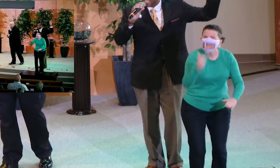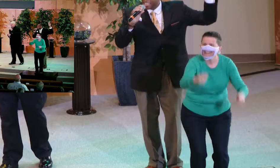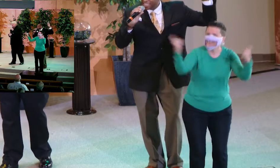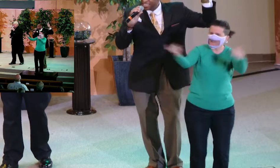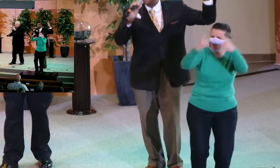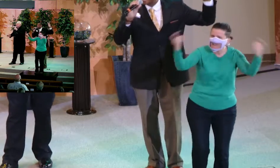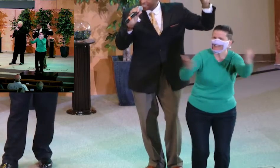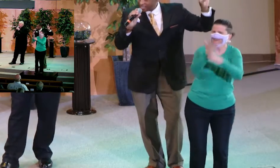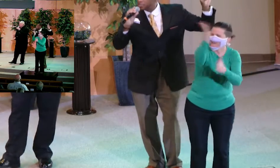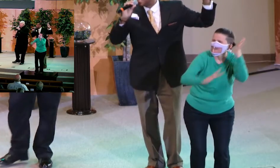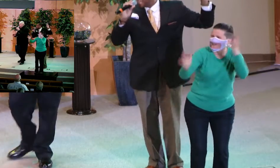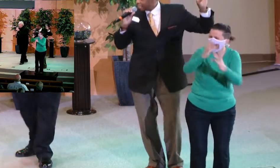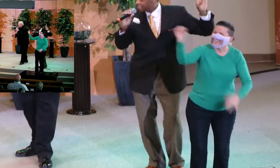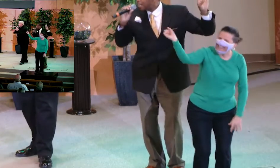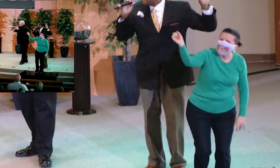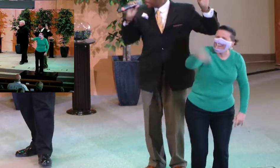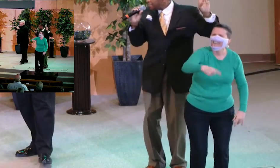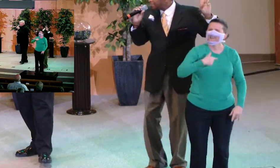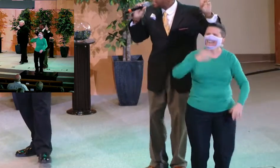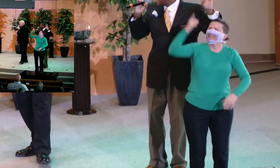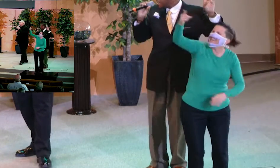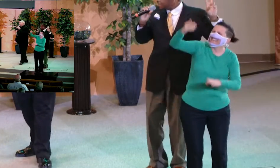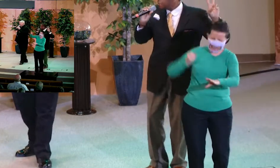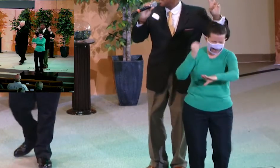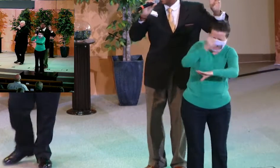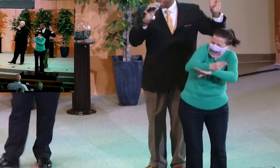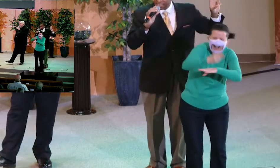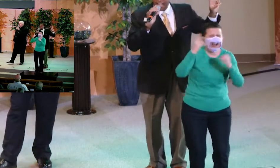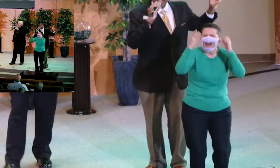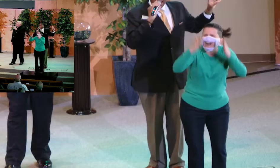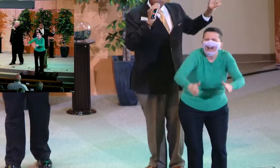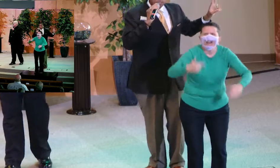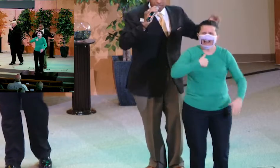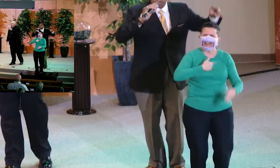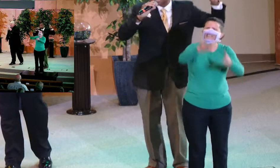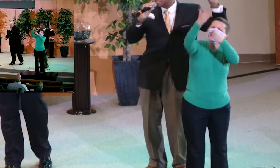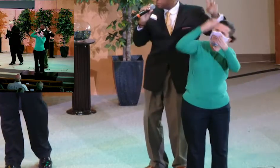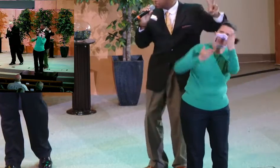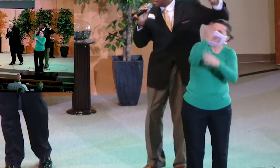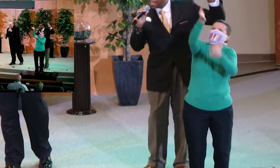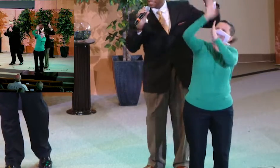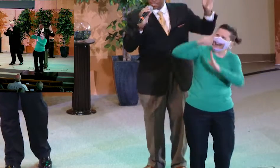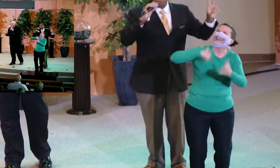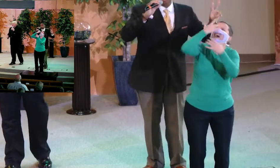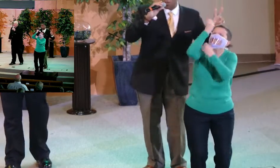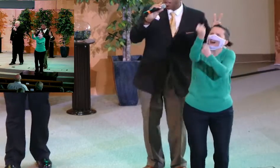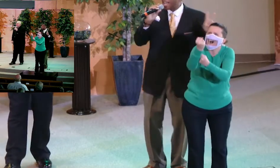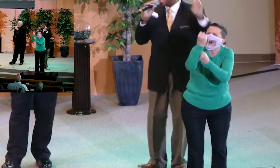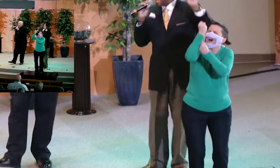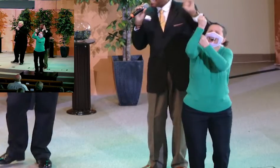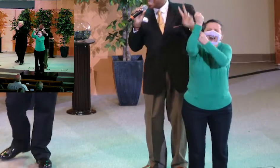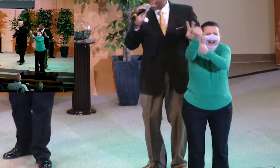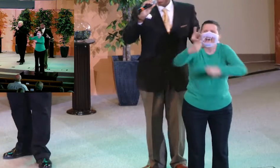in Jesus. Yes, I do. He is a mighty conqueror. In God I will trust. See my trials no